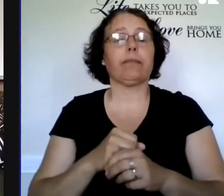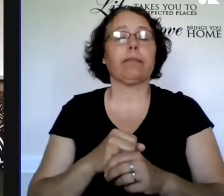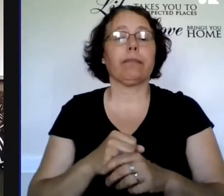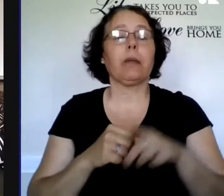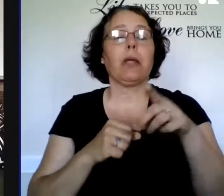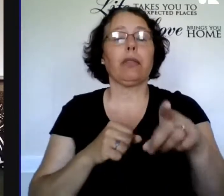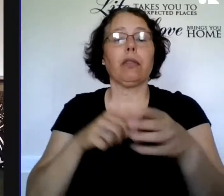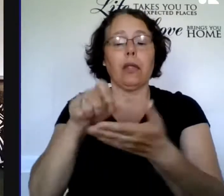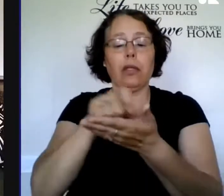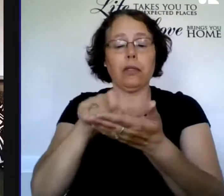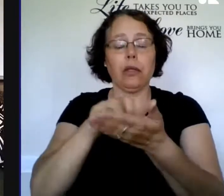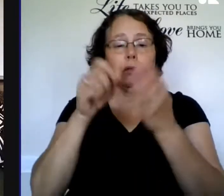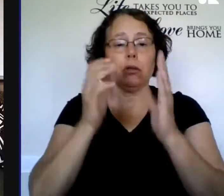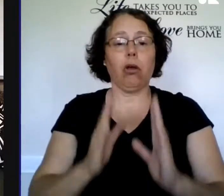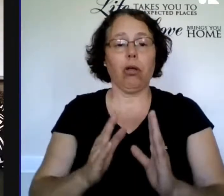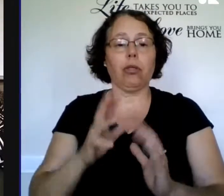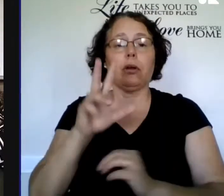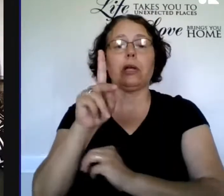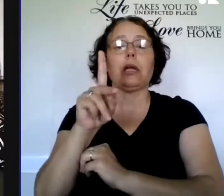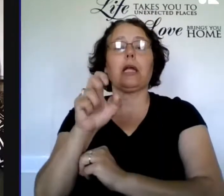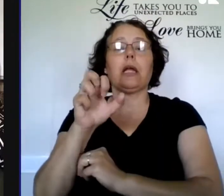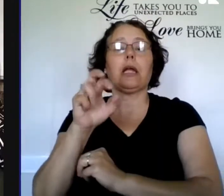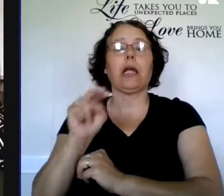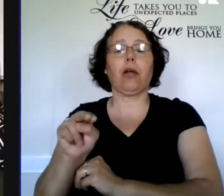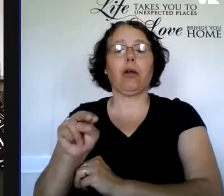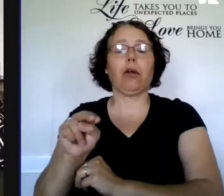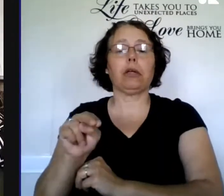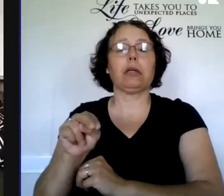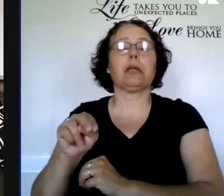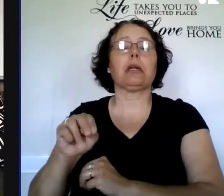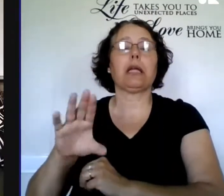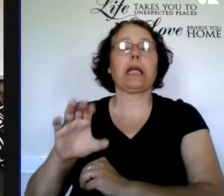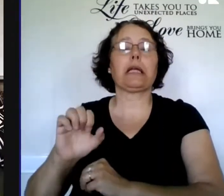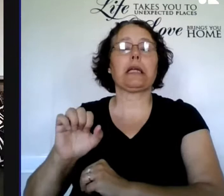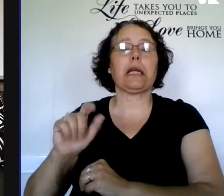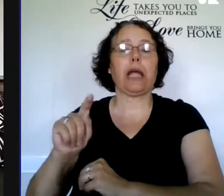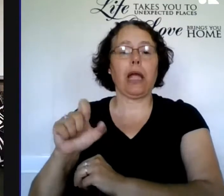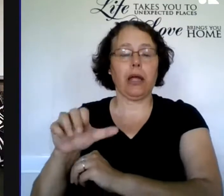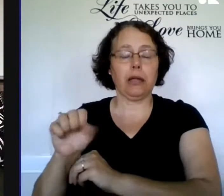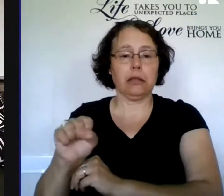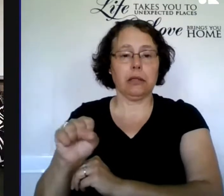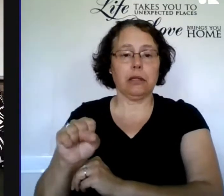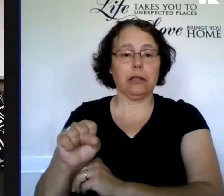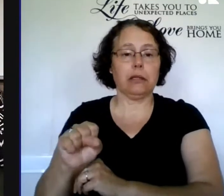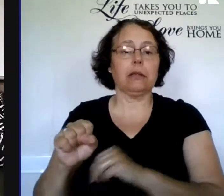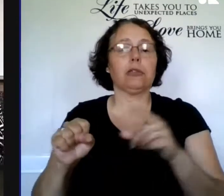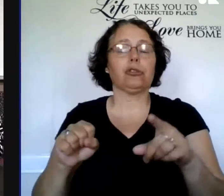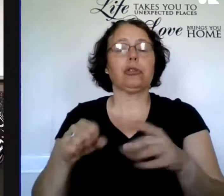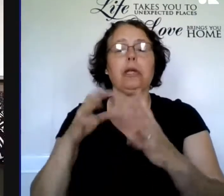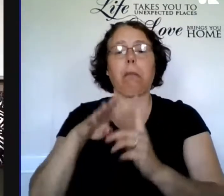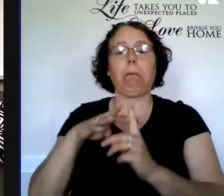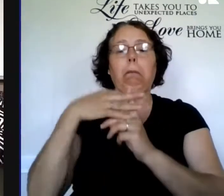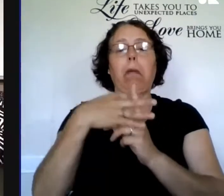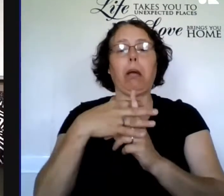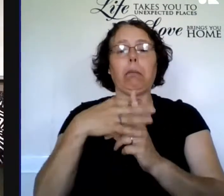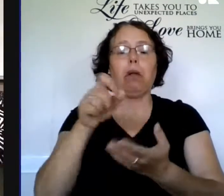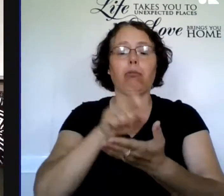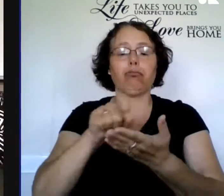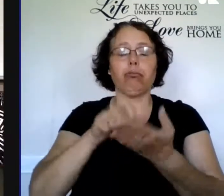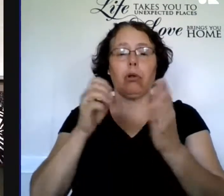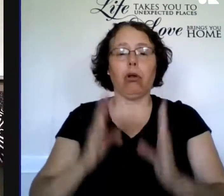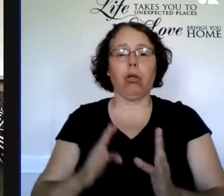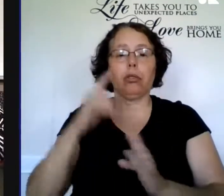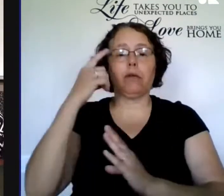a popular and kind of a classic toddler author. This one's called Mommy Hugs. So you could put this book